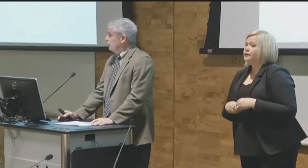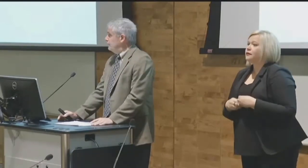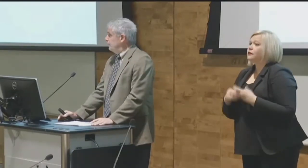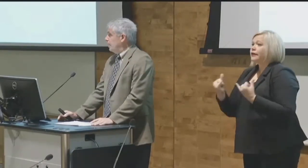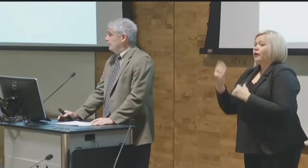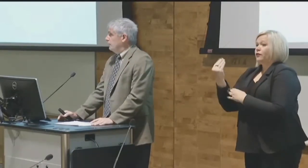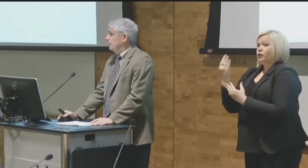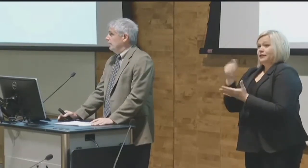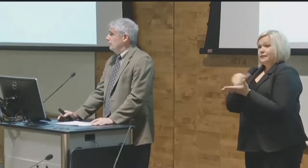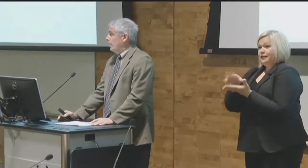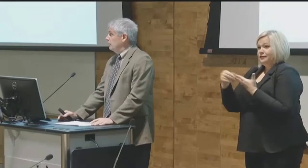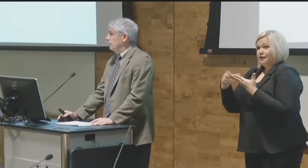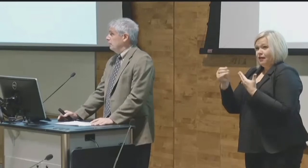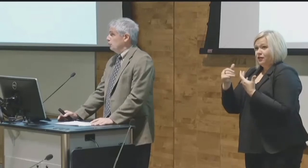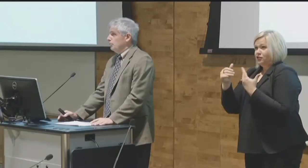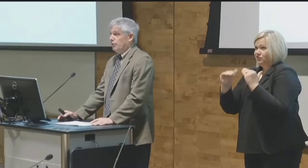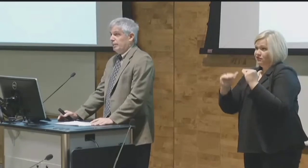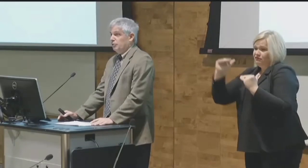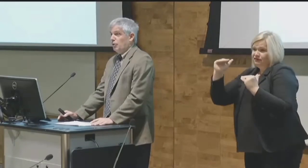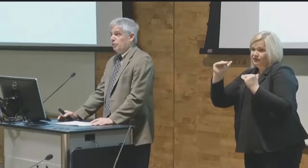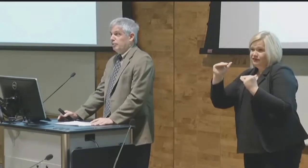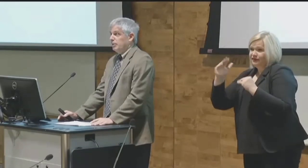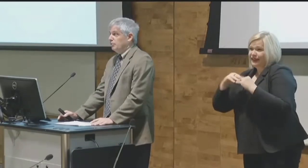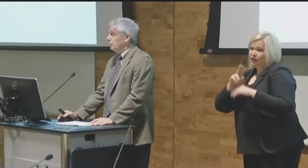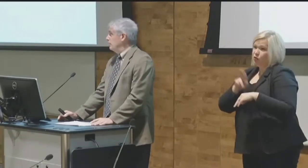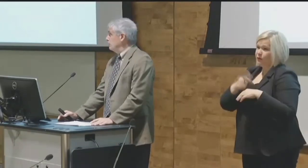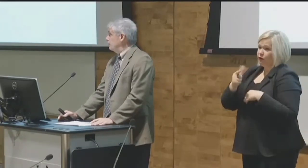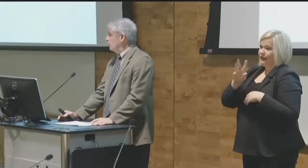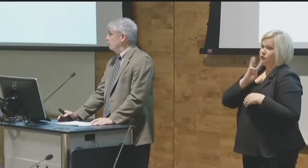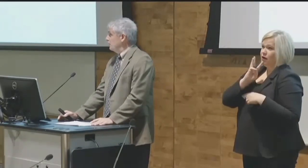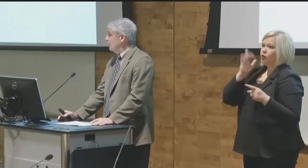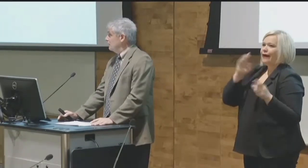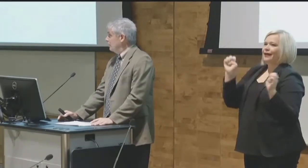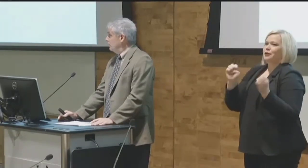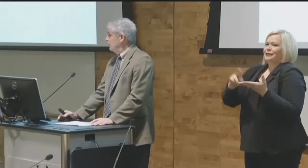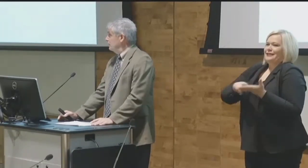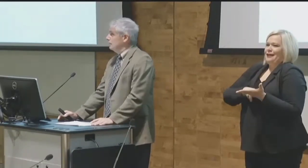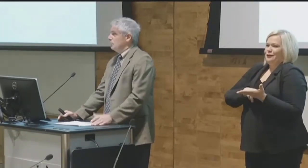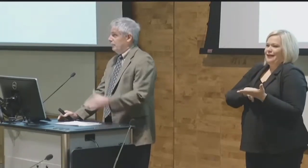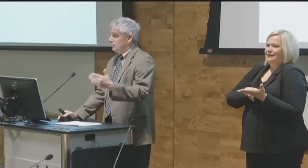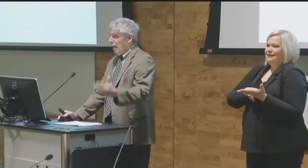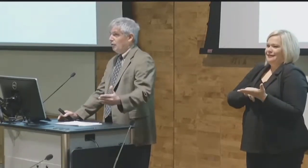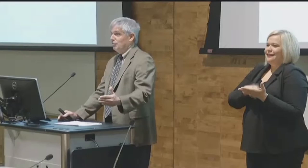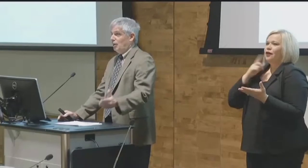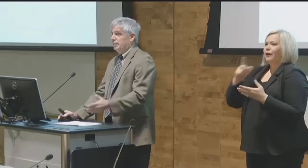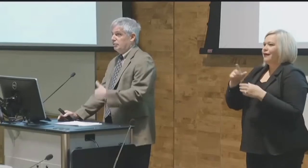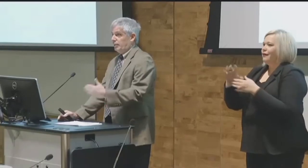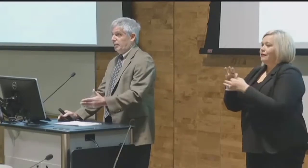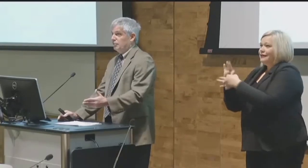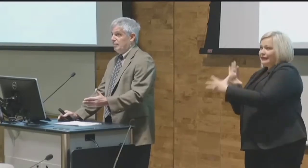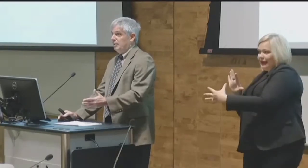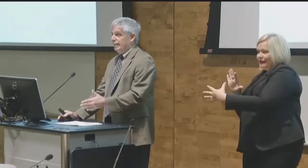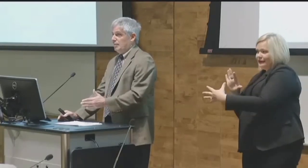Now, $14 million is higher than the normal Great Lakes water rates because Flint is on an emergency contract. When the plant went back offline and